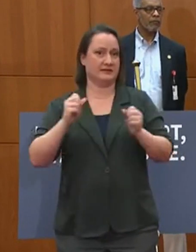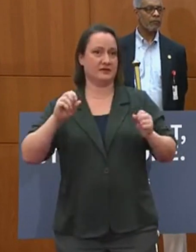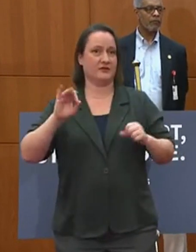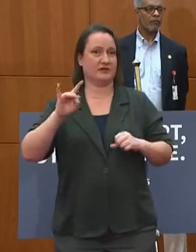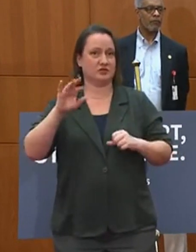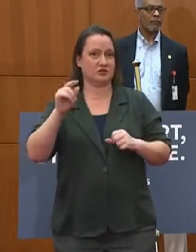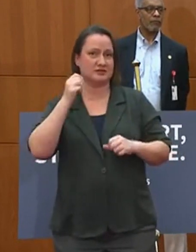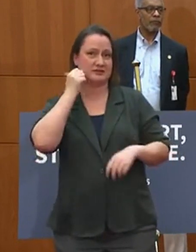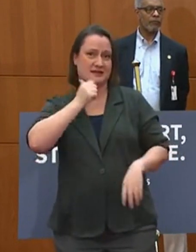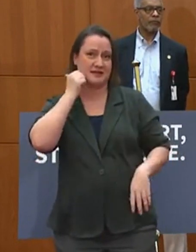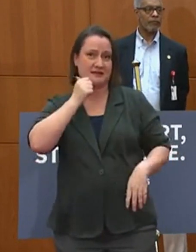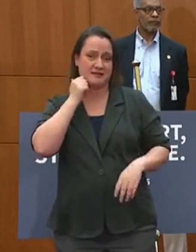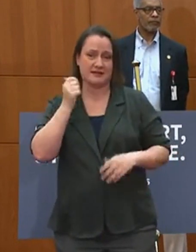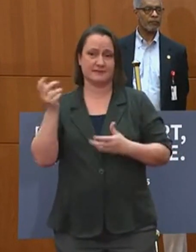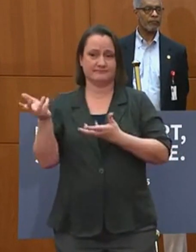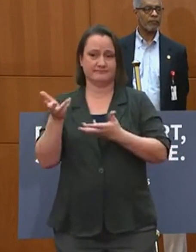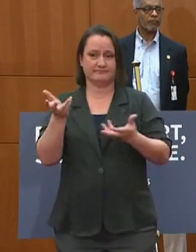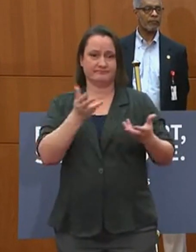regularly, I mean daily,